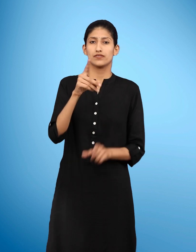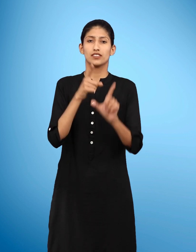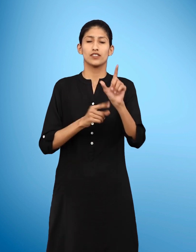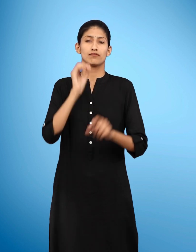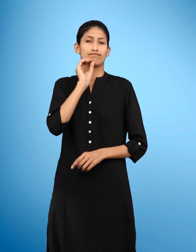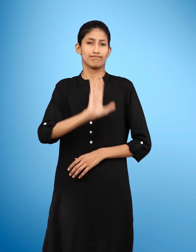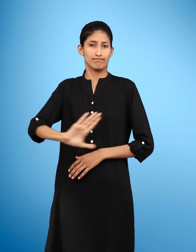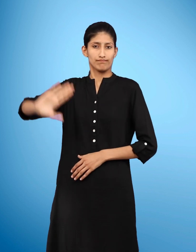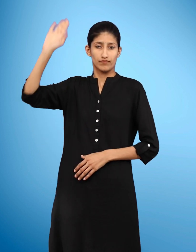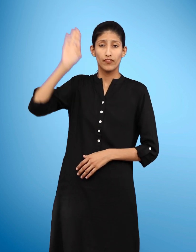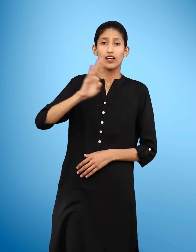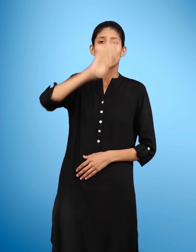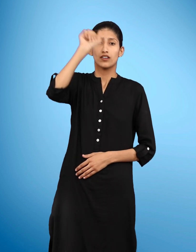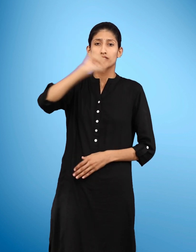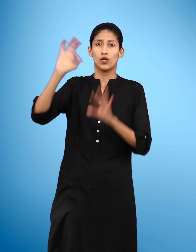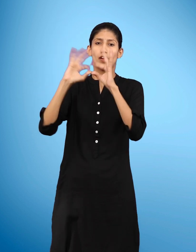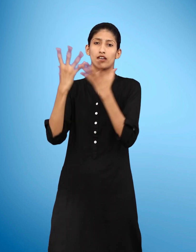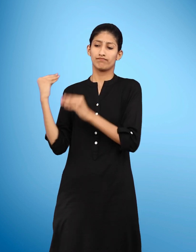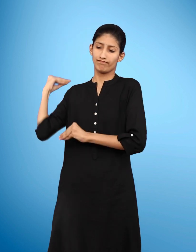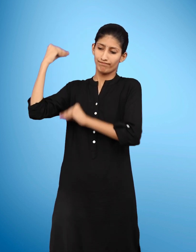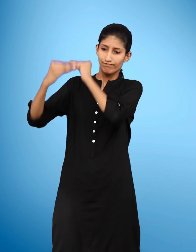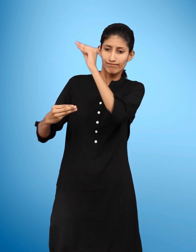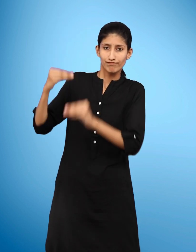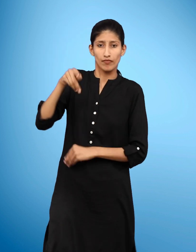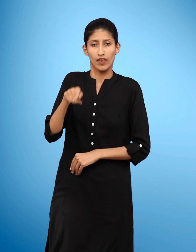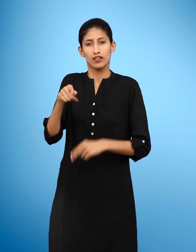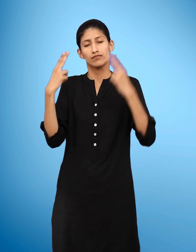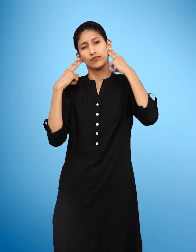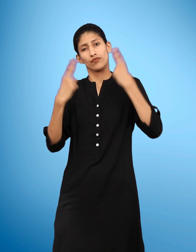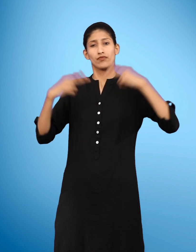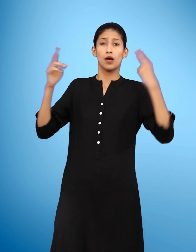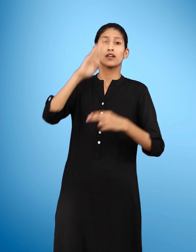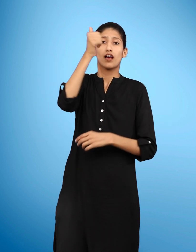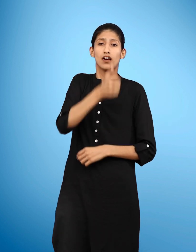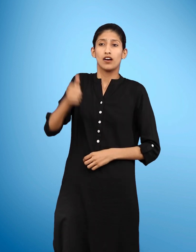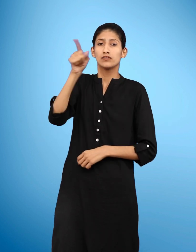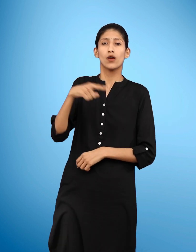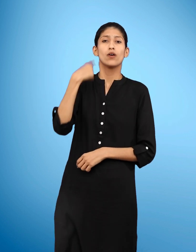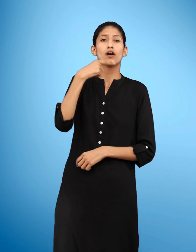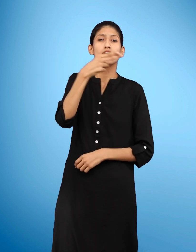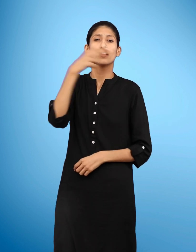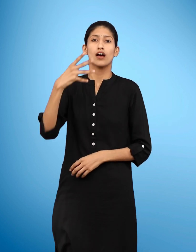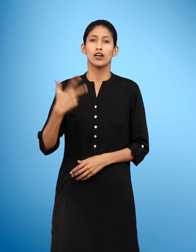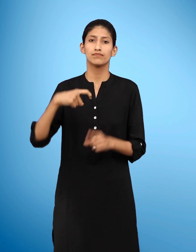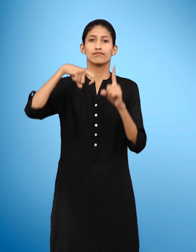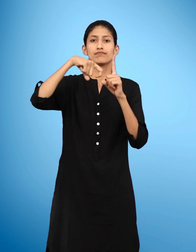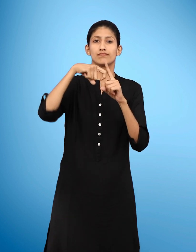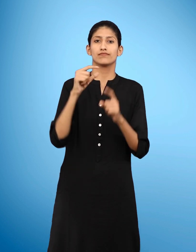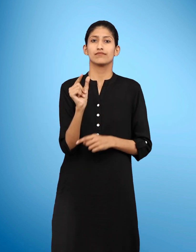The best known of the rulers who controlled the Silk Route were the Kushanas, who ruled over Central